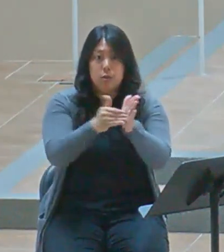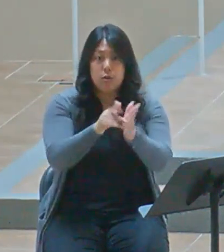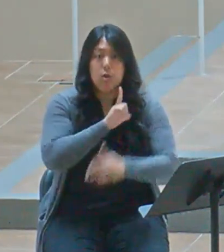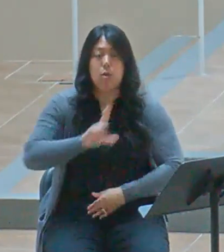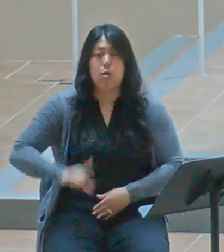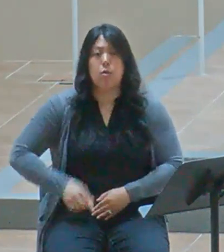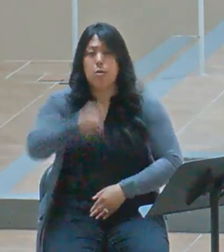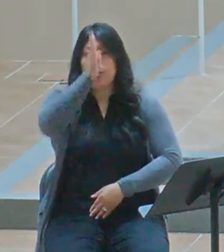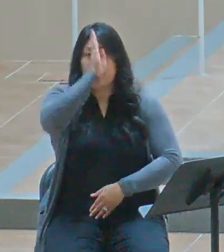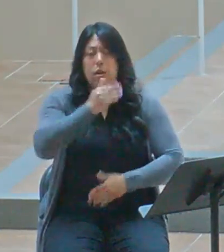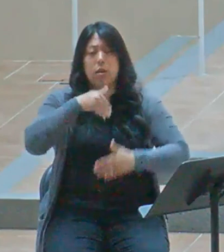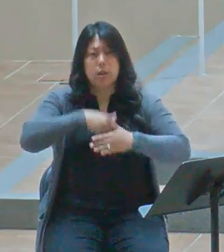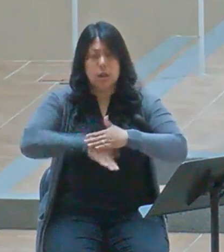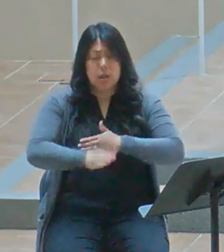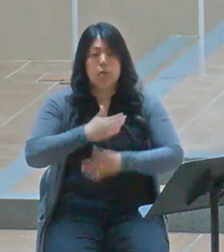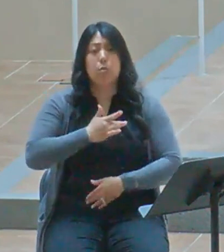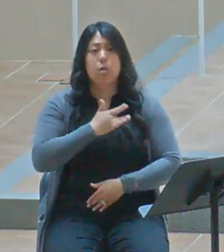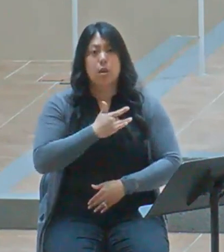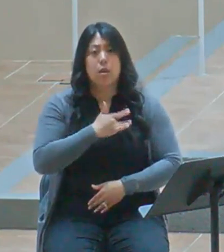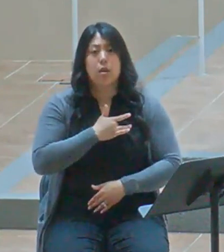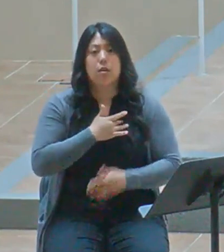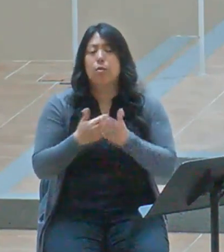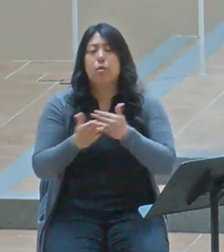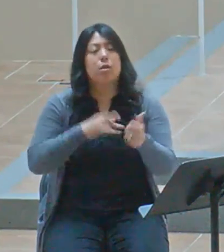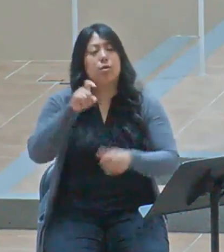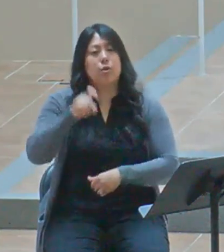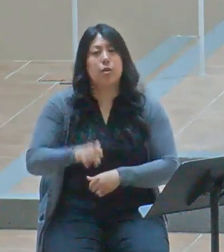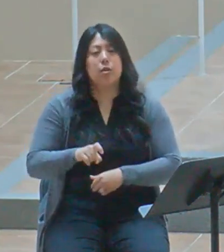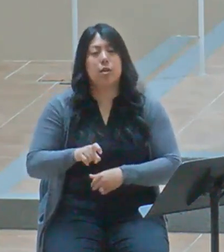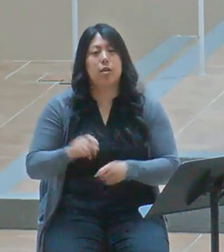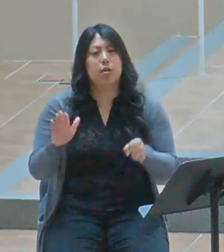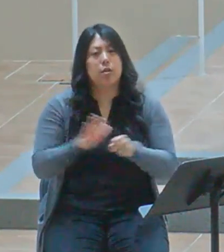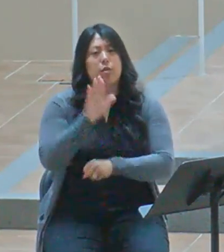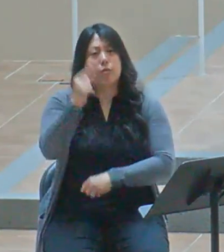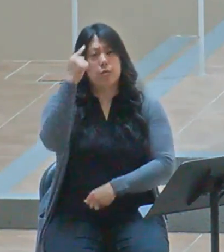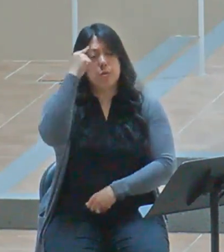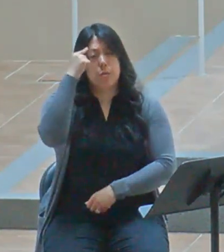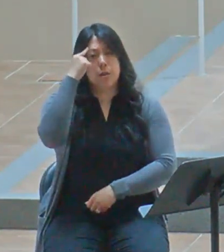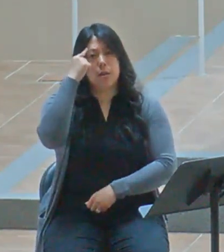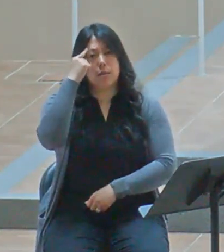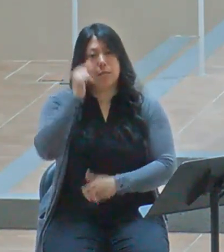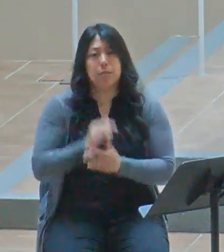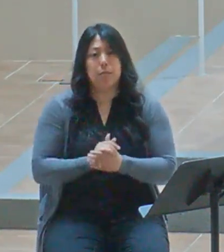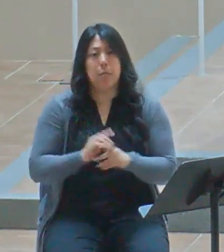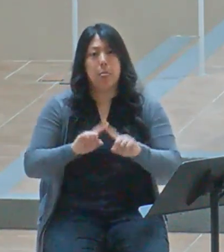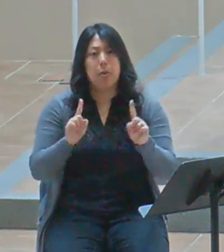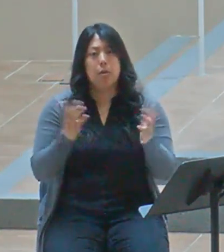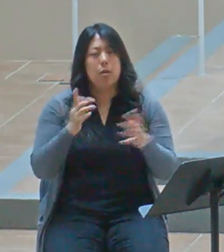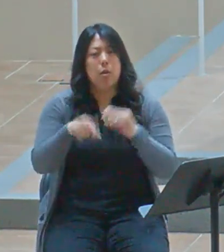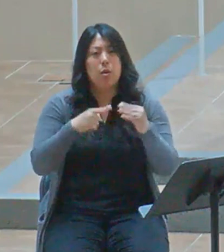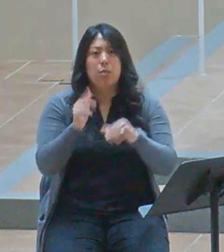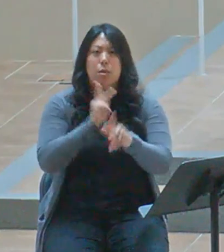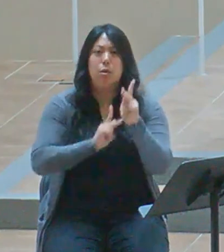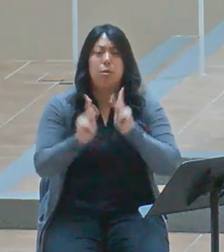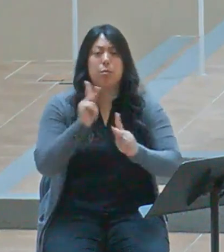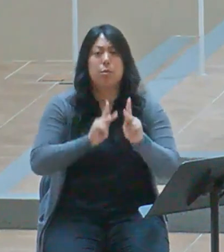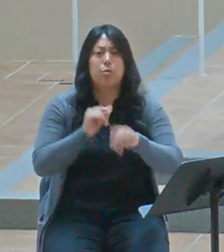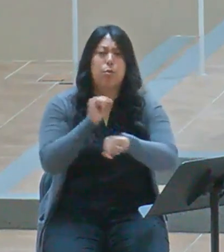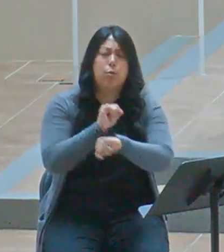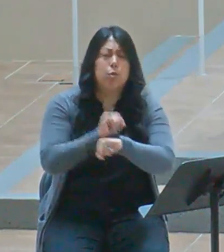enter my heart. Whatever mantra you need to fill your mind with. But what about those who are just